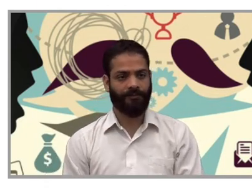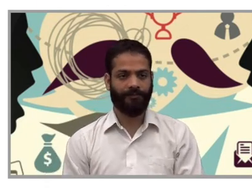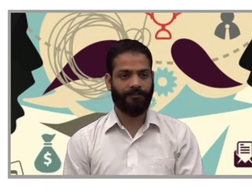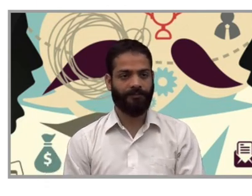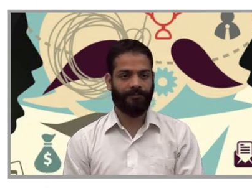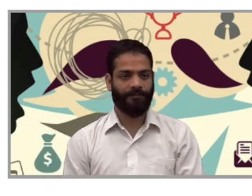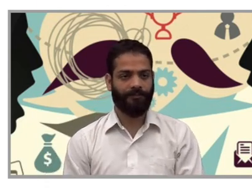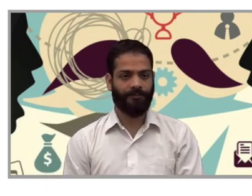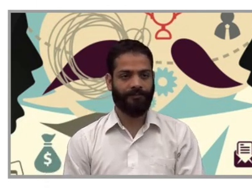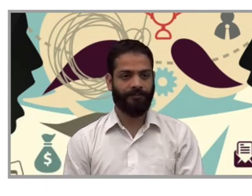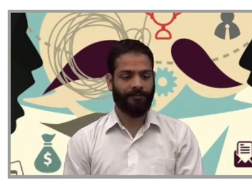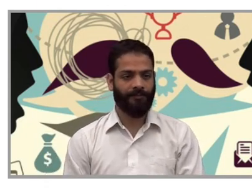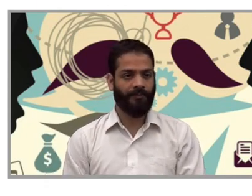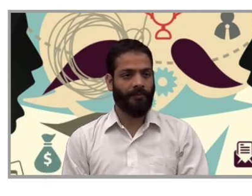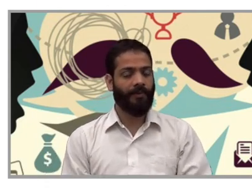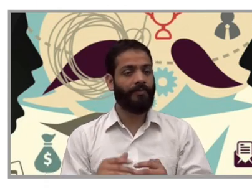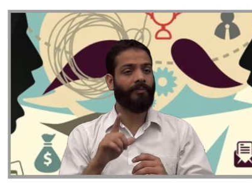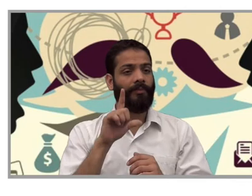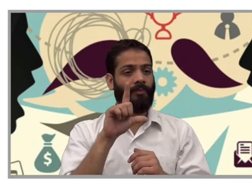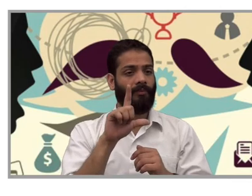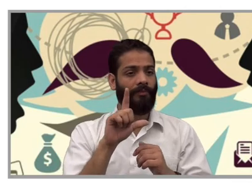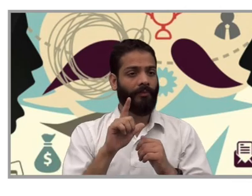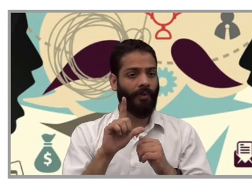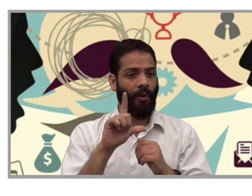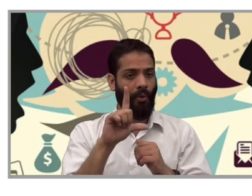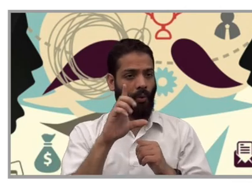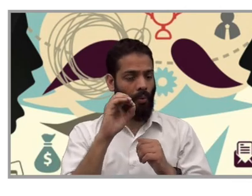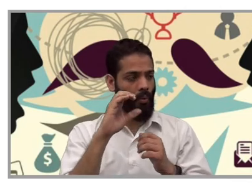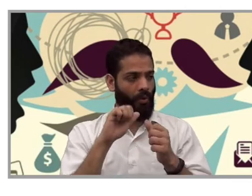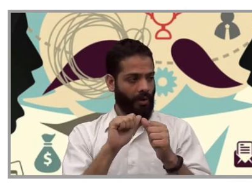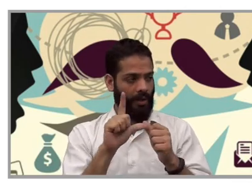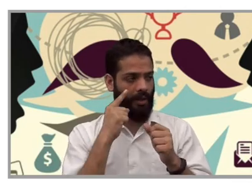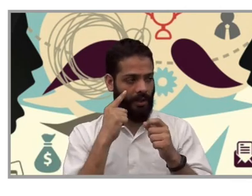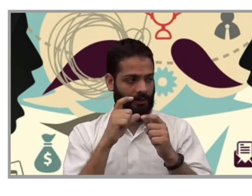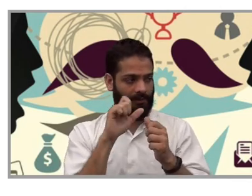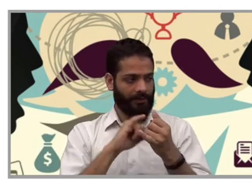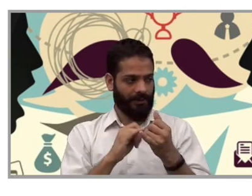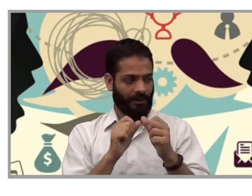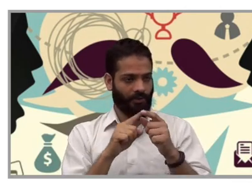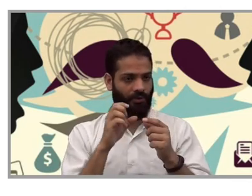So these were the few examples of the endocentric and exocentric compounds.